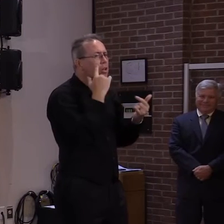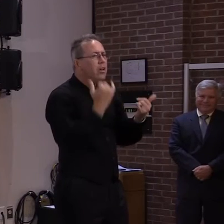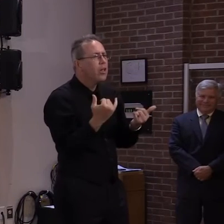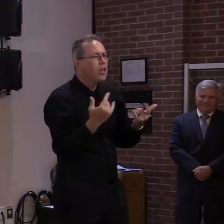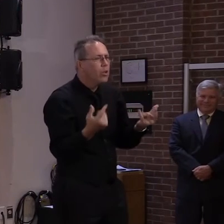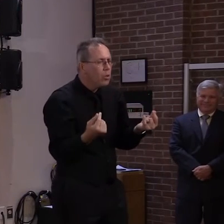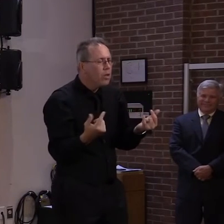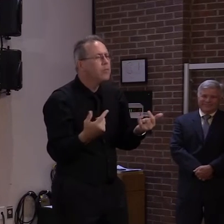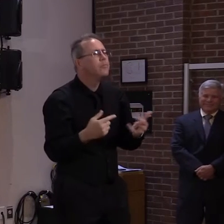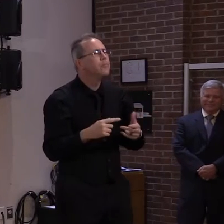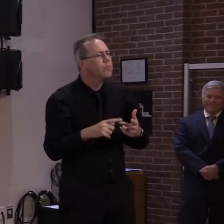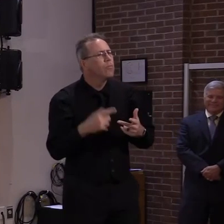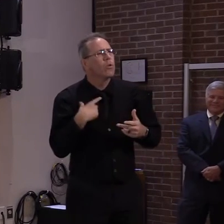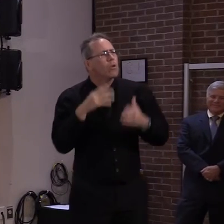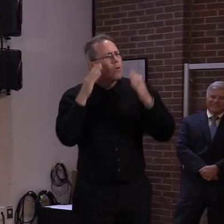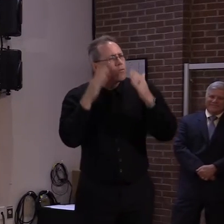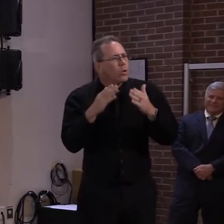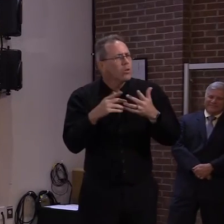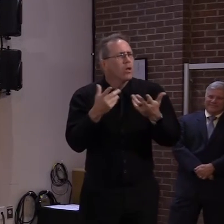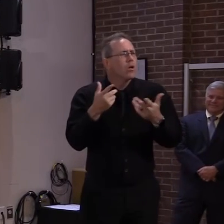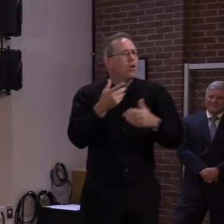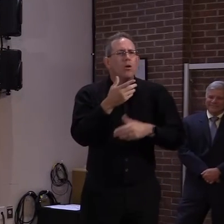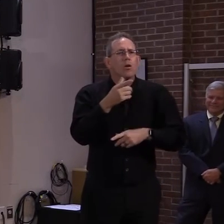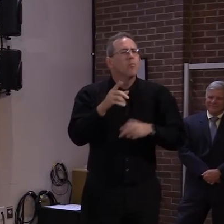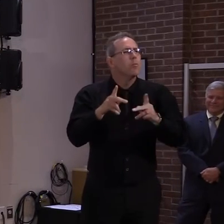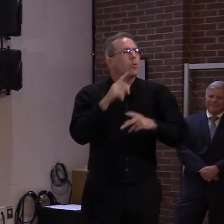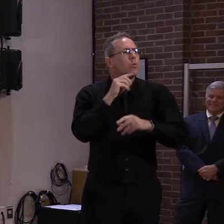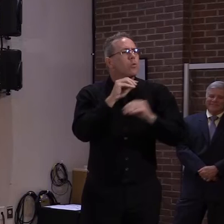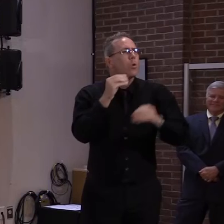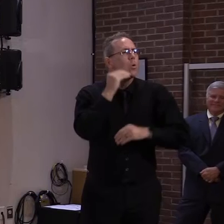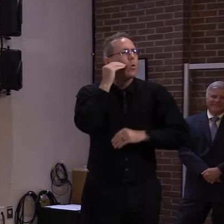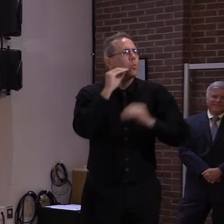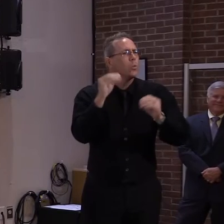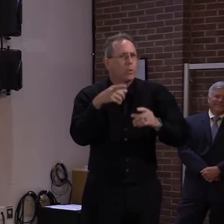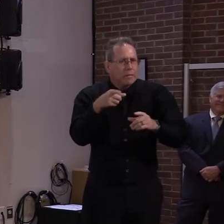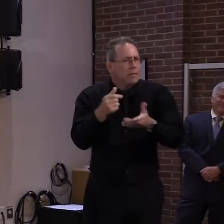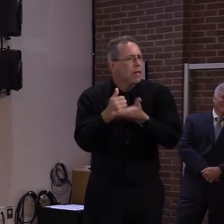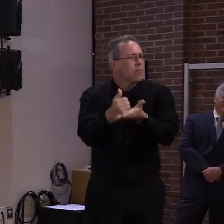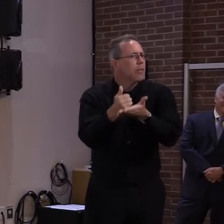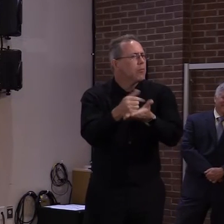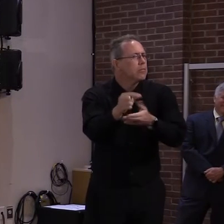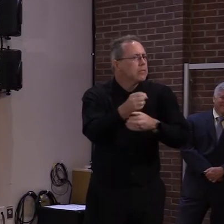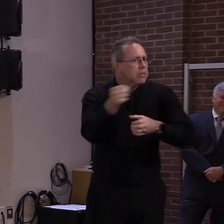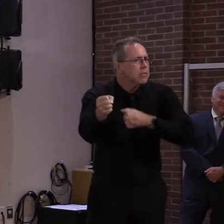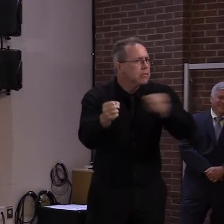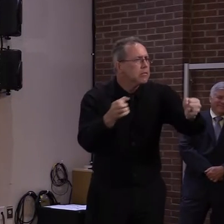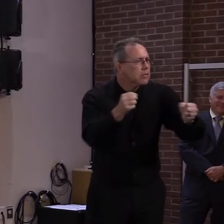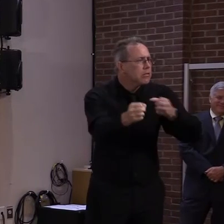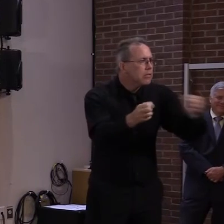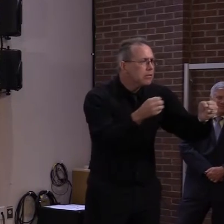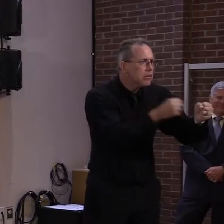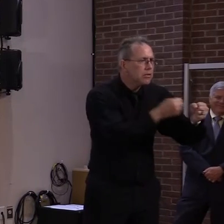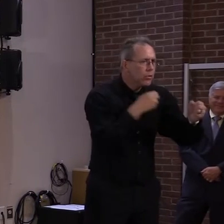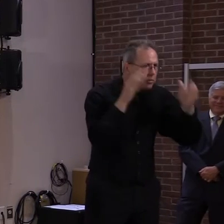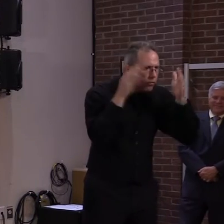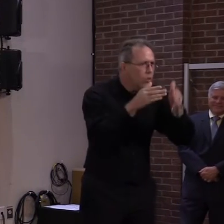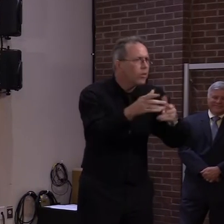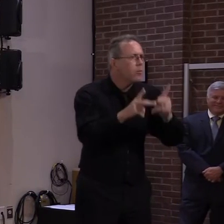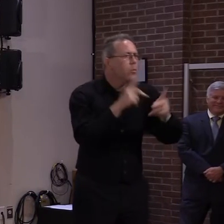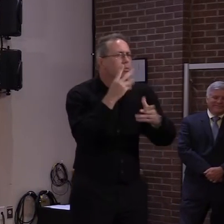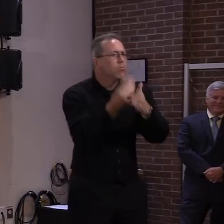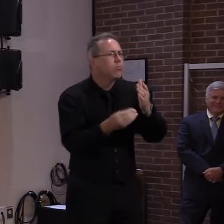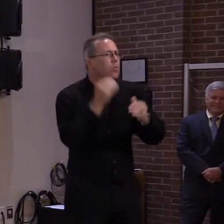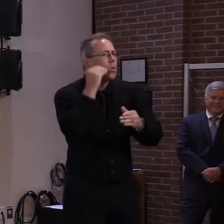on housing for the homeless first, and so a lot of that money's been directed there so that we don't have to